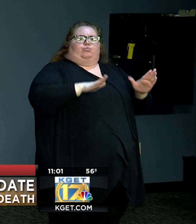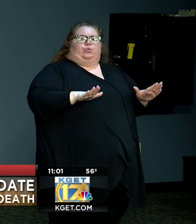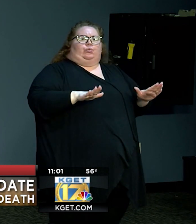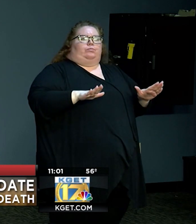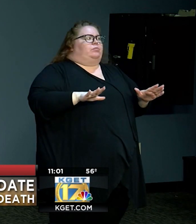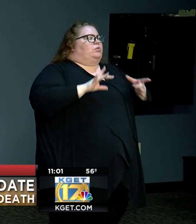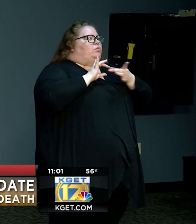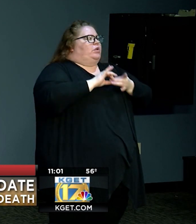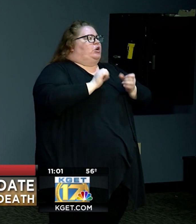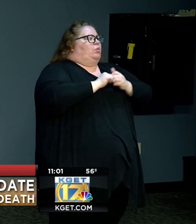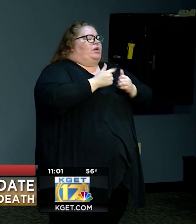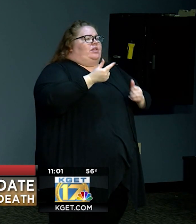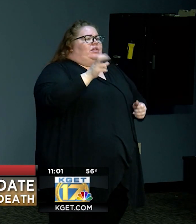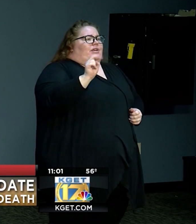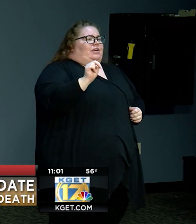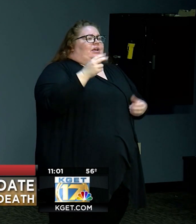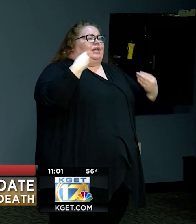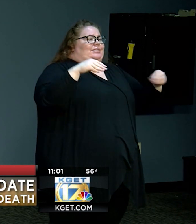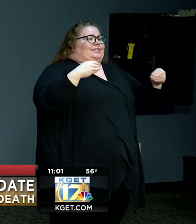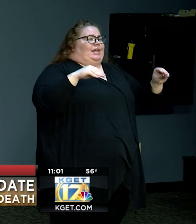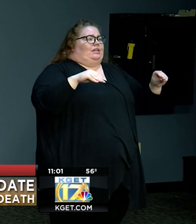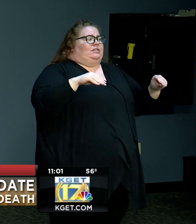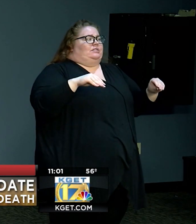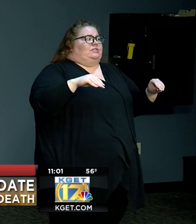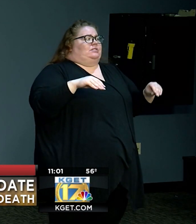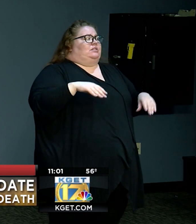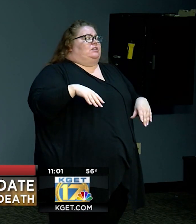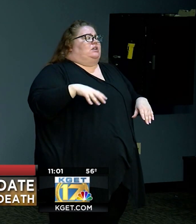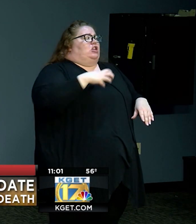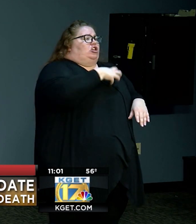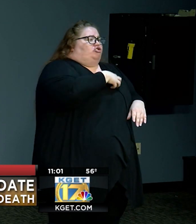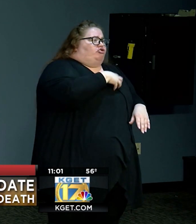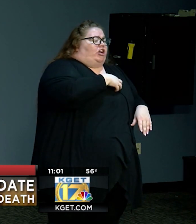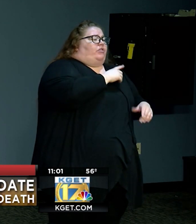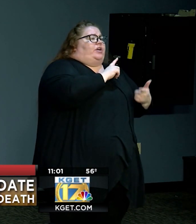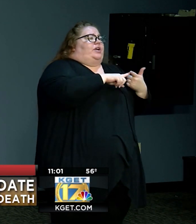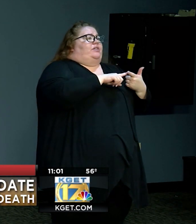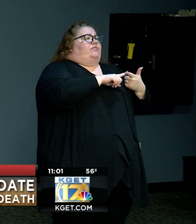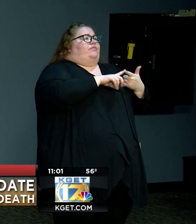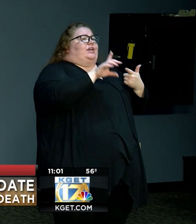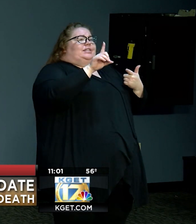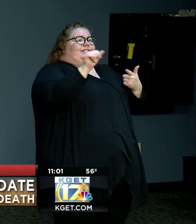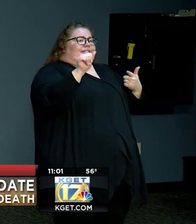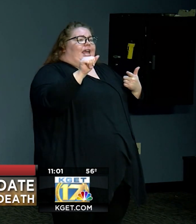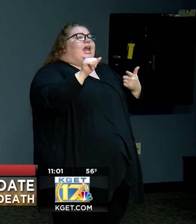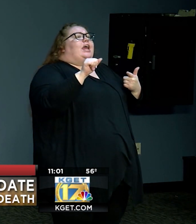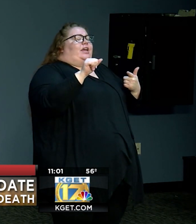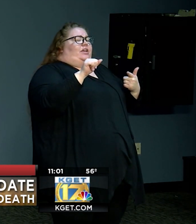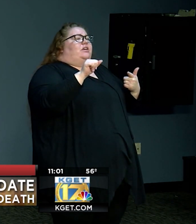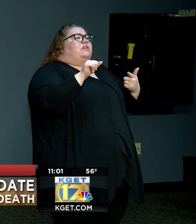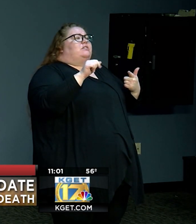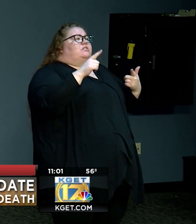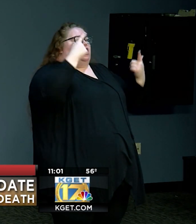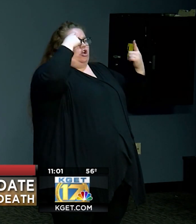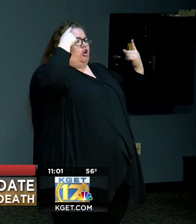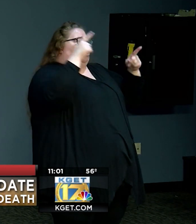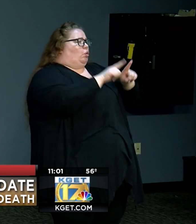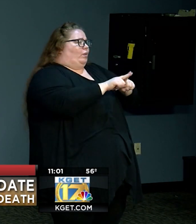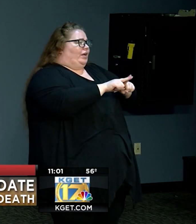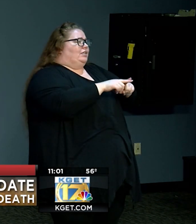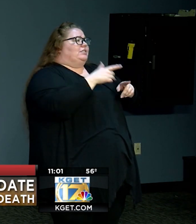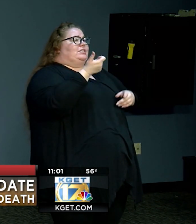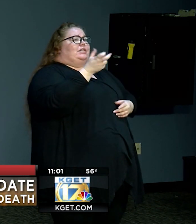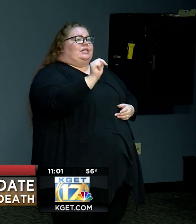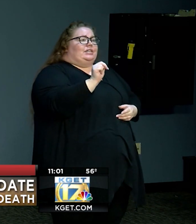here. The sheriff clearly said that this is an essential business. The district attorney agrees with the sheriff, saying the gun stores are essential business. The